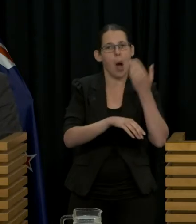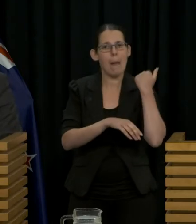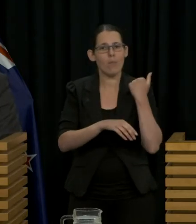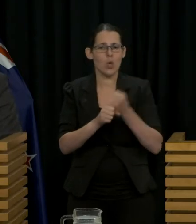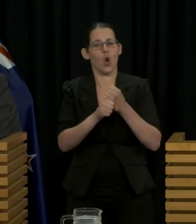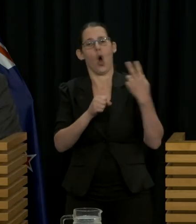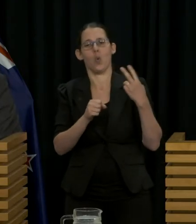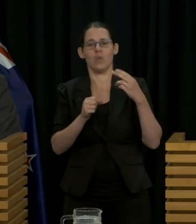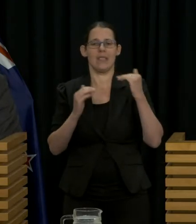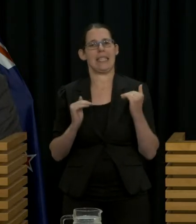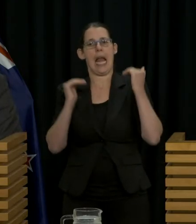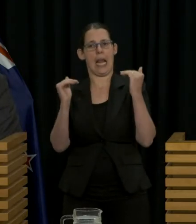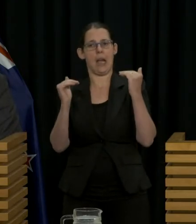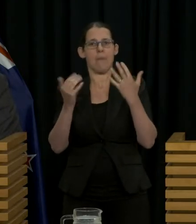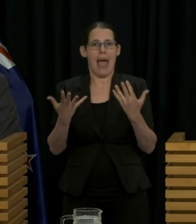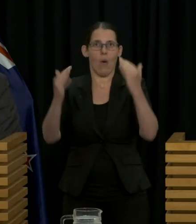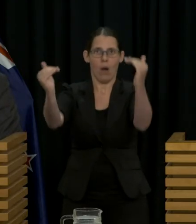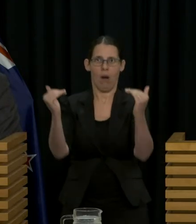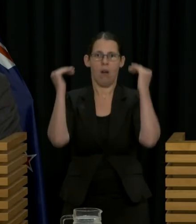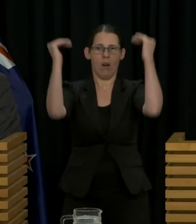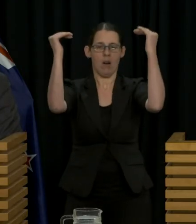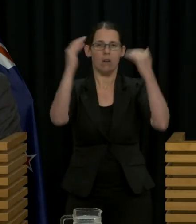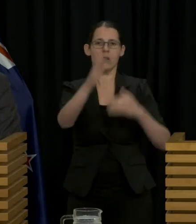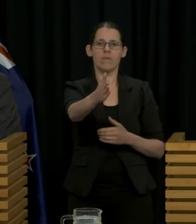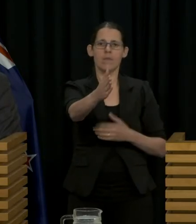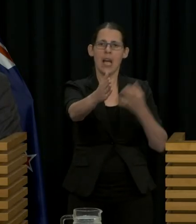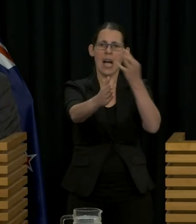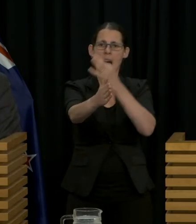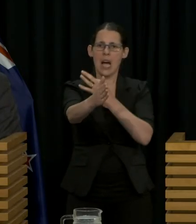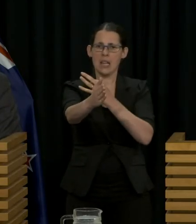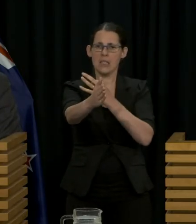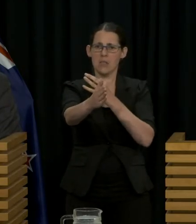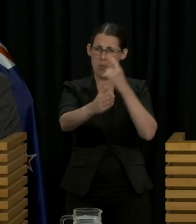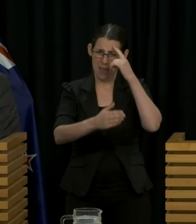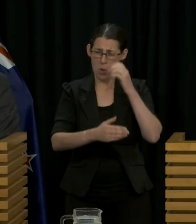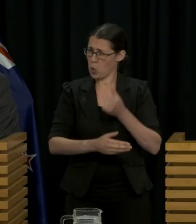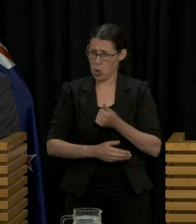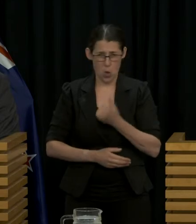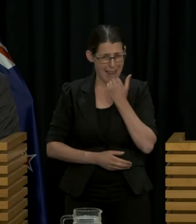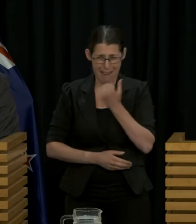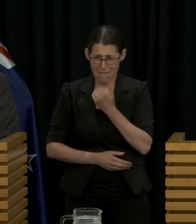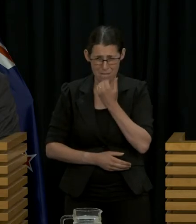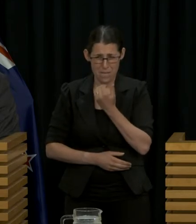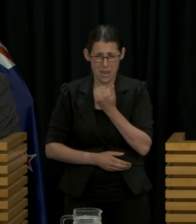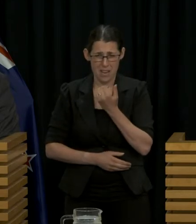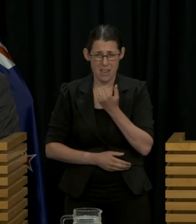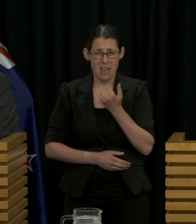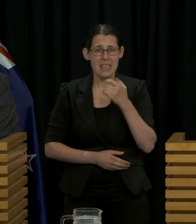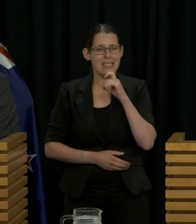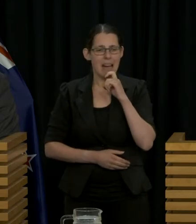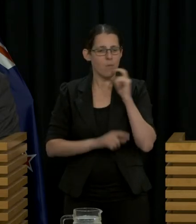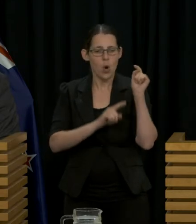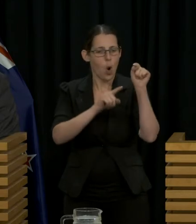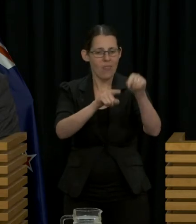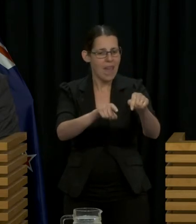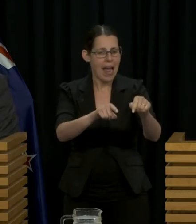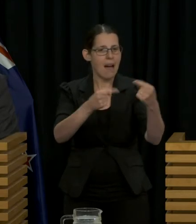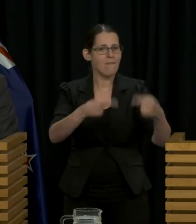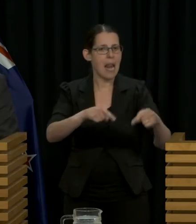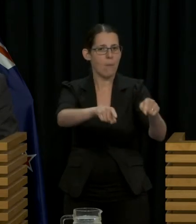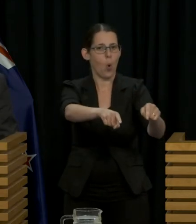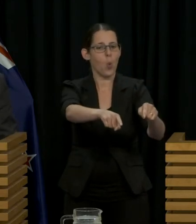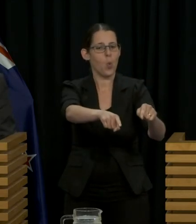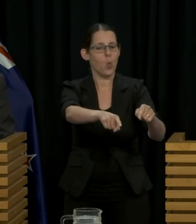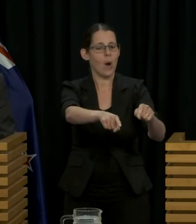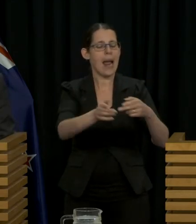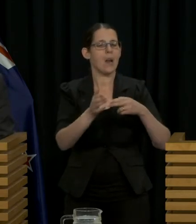good enough that staff were not on site at one of the North Shore testing stations when it was due to